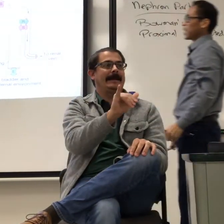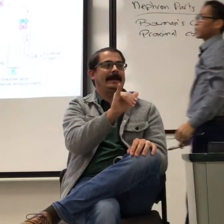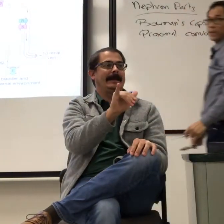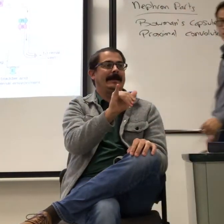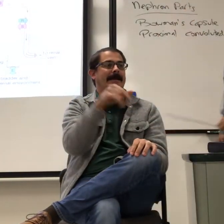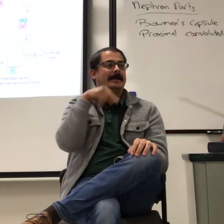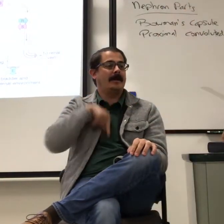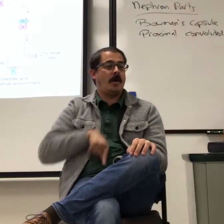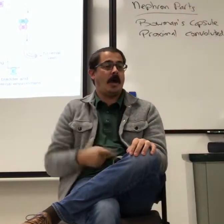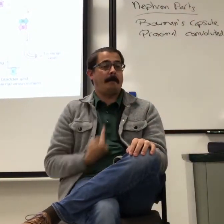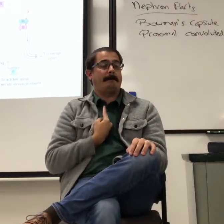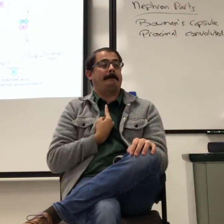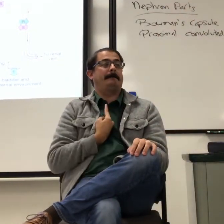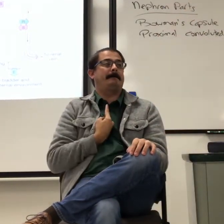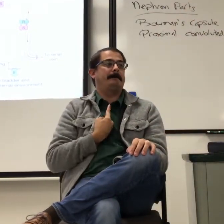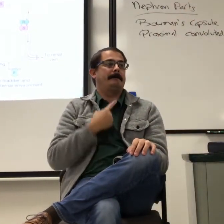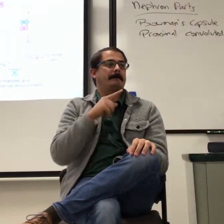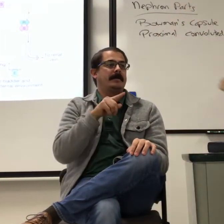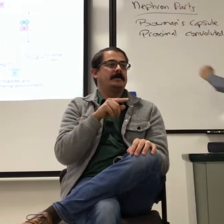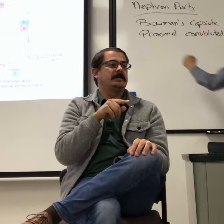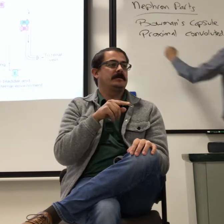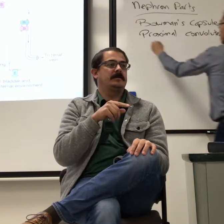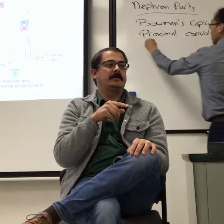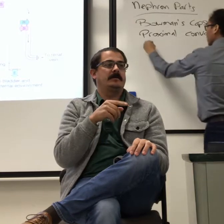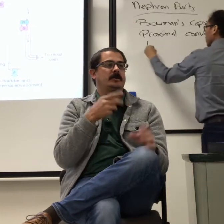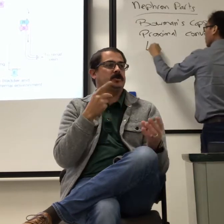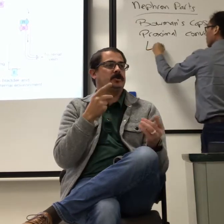up. It's a hairpin loop.